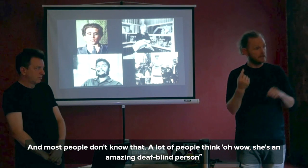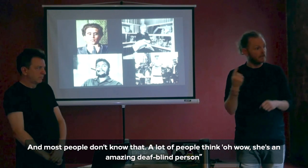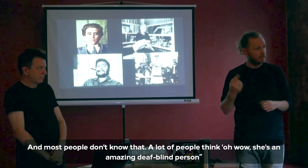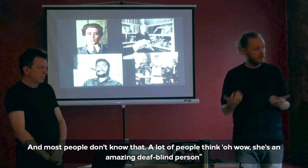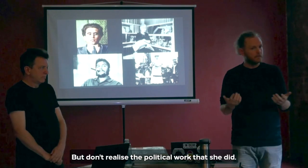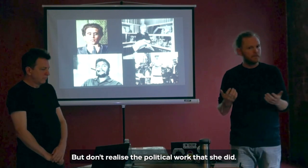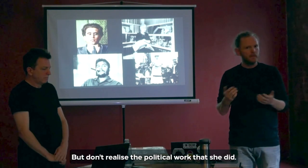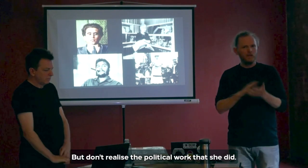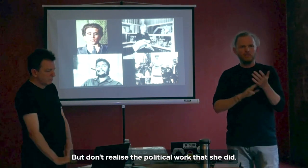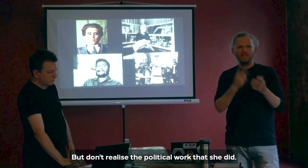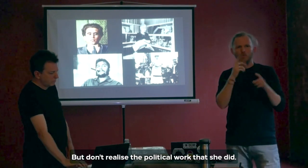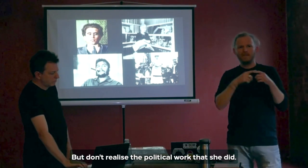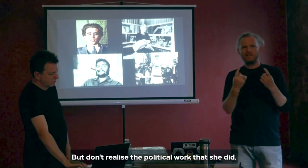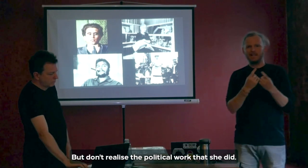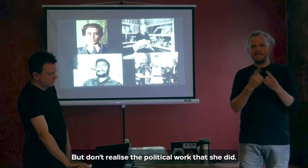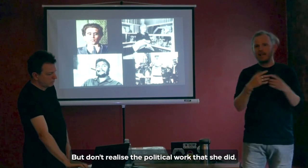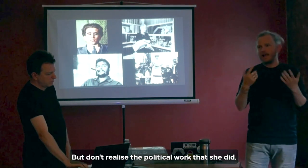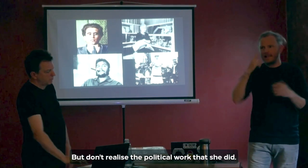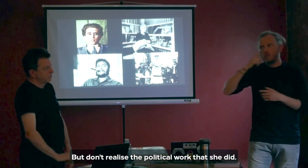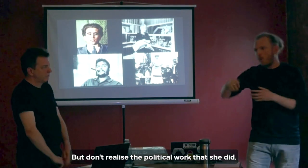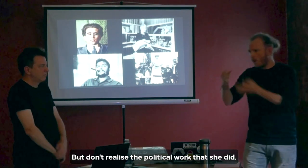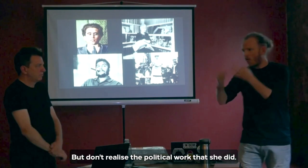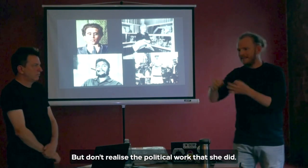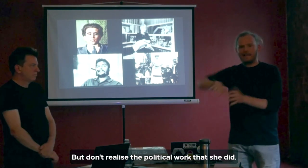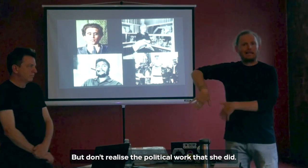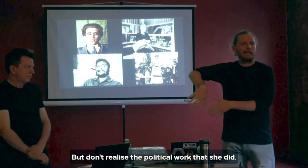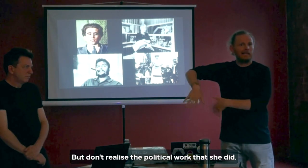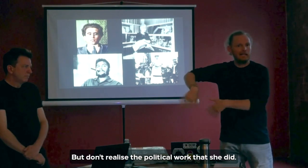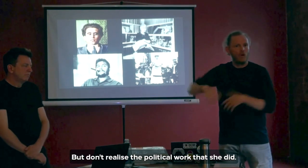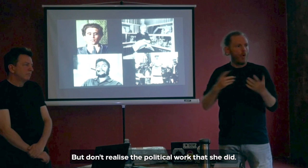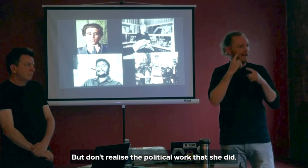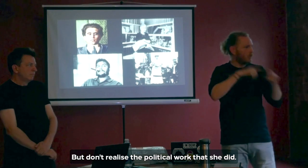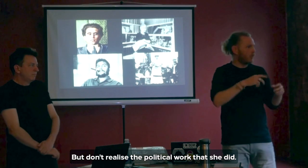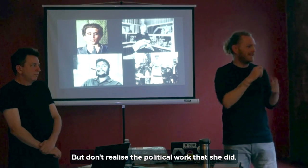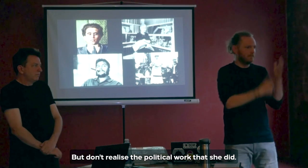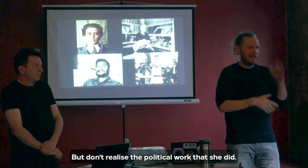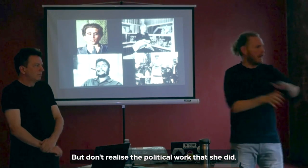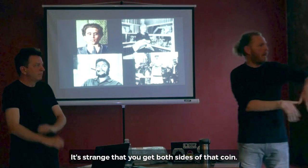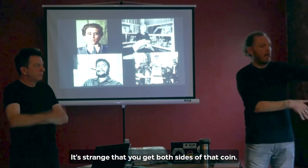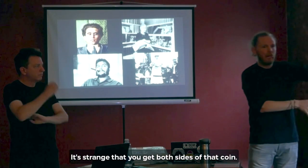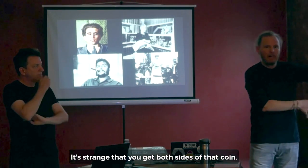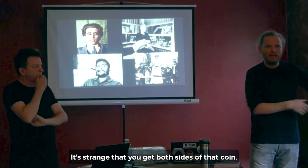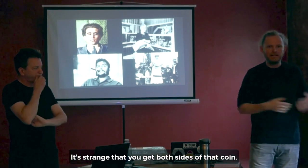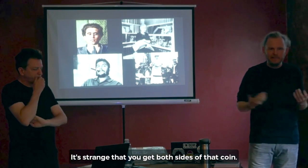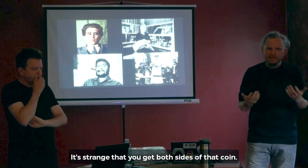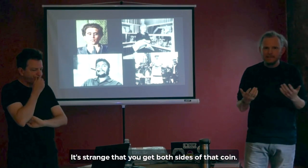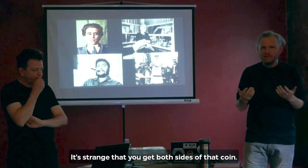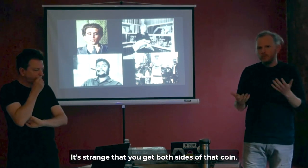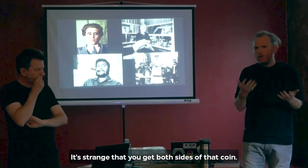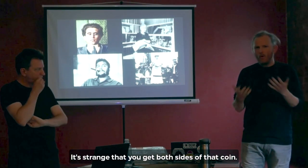deafblind person, but don't realise the political work that she did. And a lot of, it's strange that you